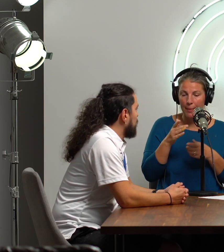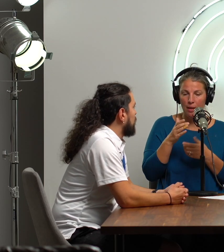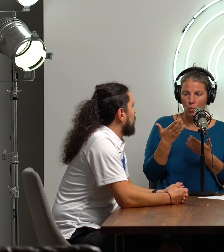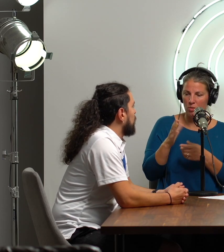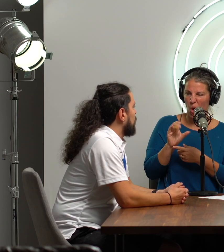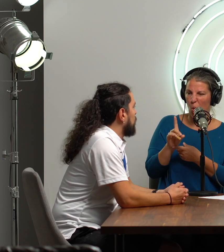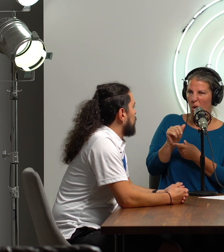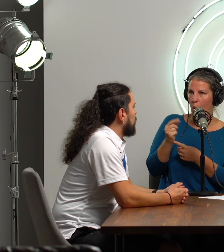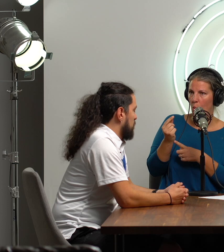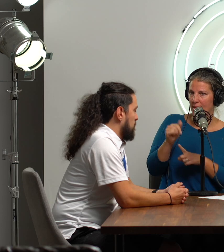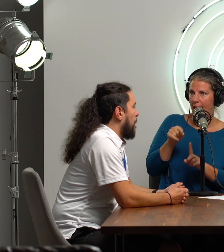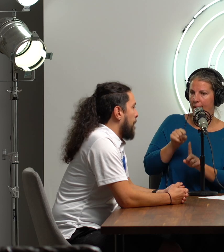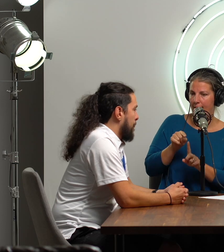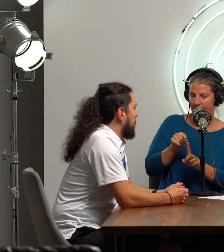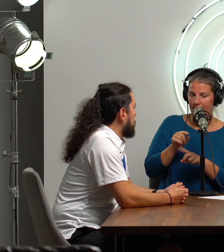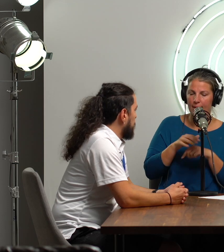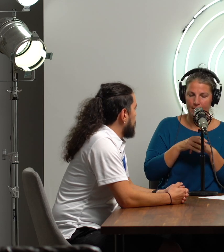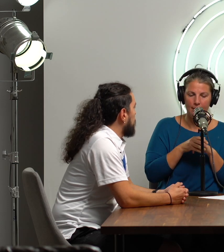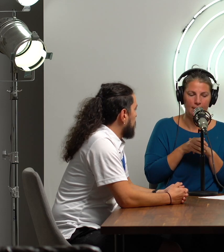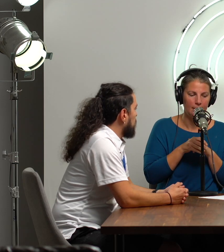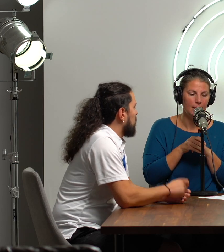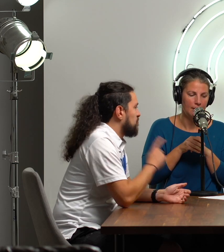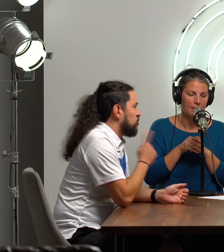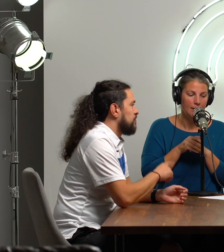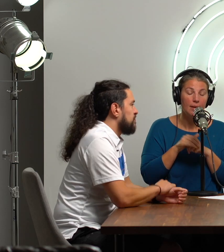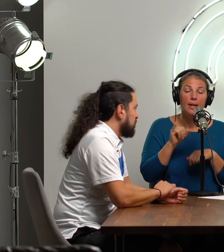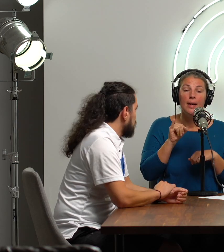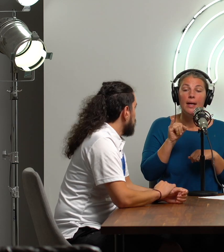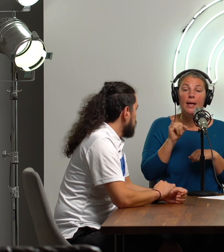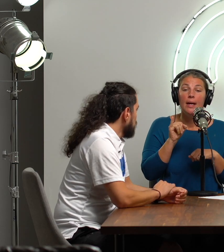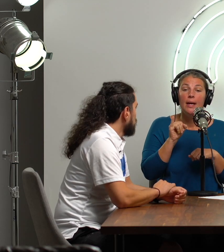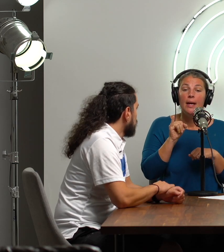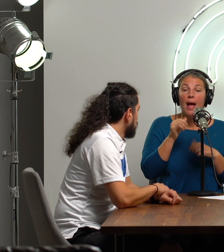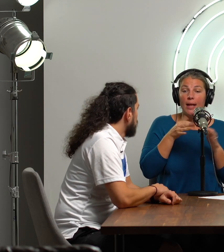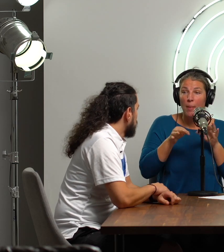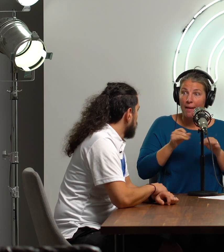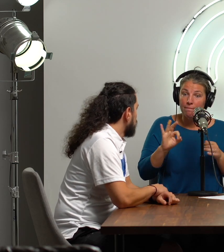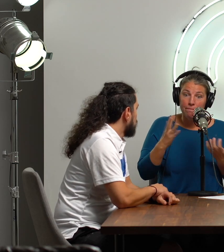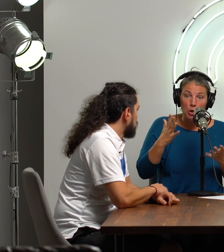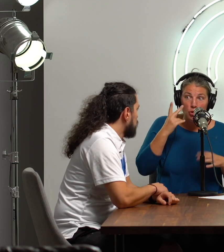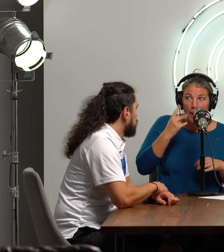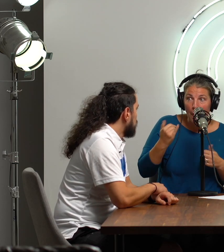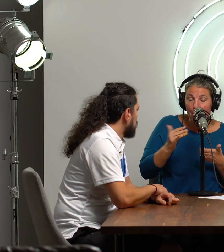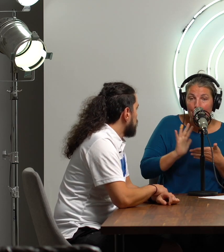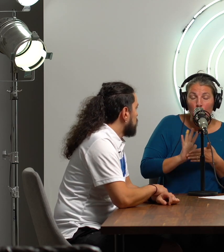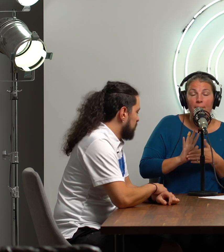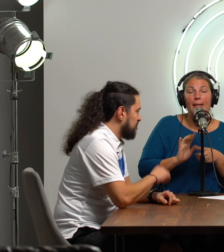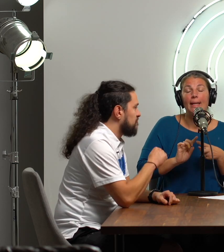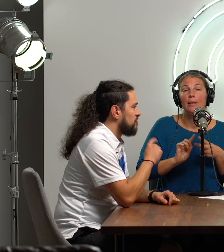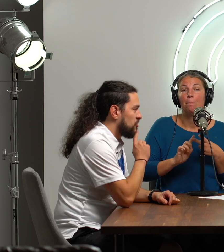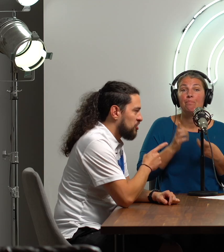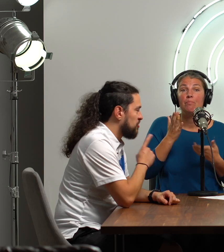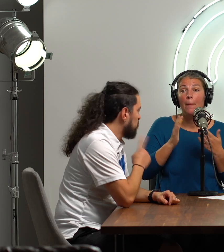is and then if you saw the movie and maybe your thoughts on